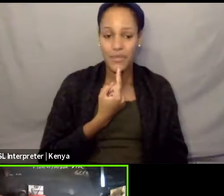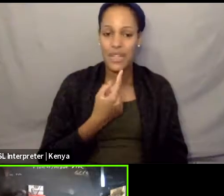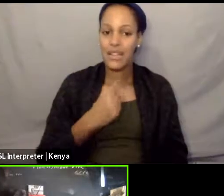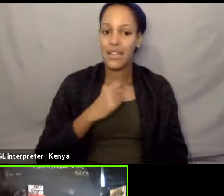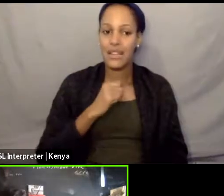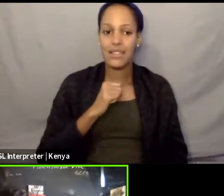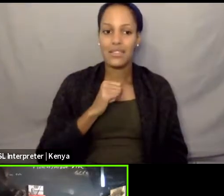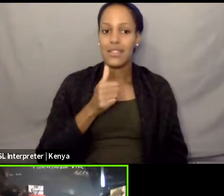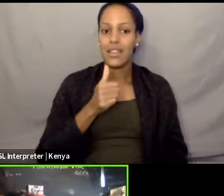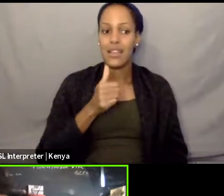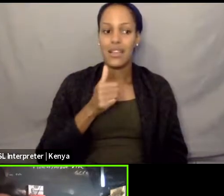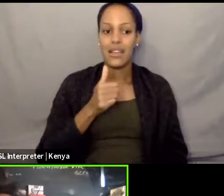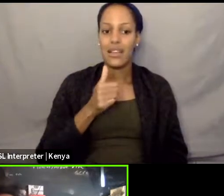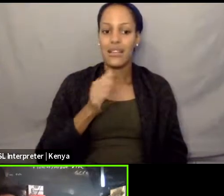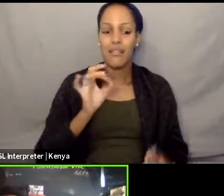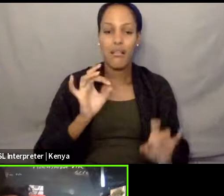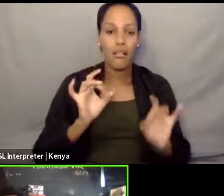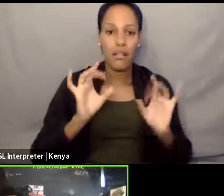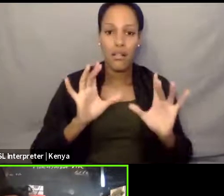it's not rigorous.